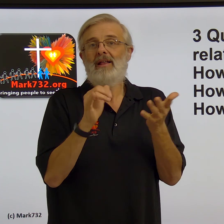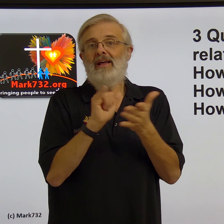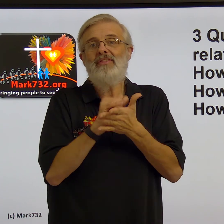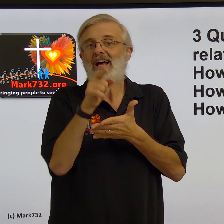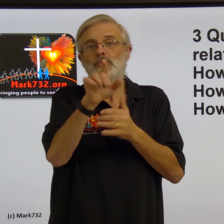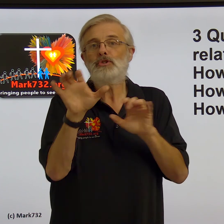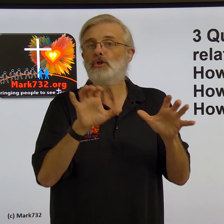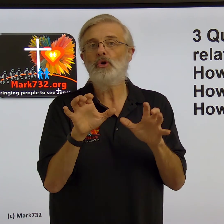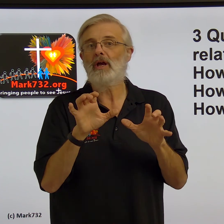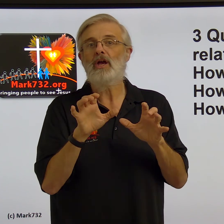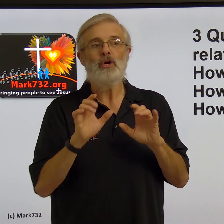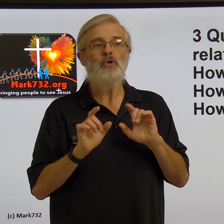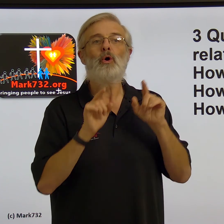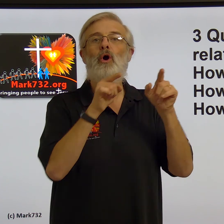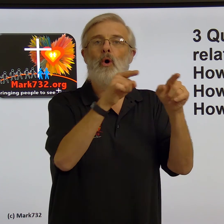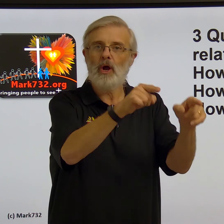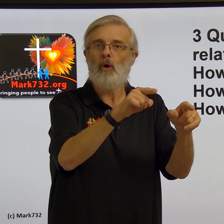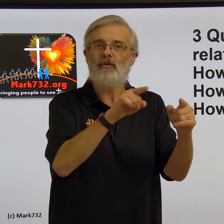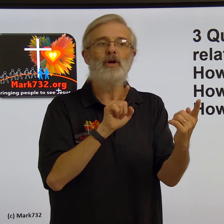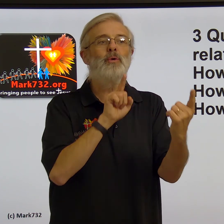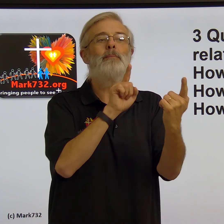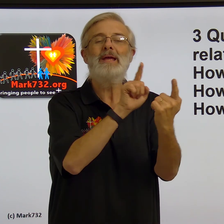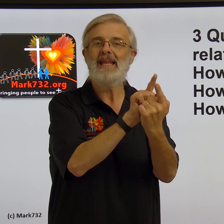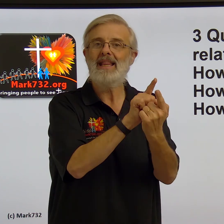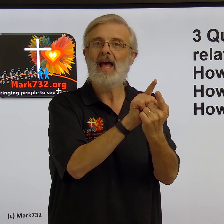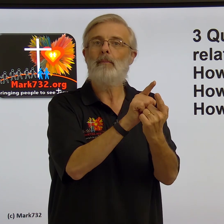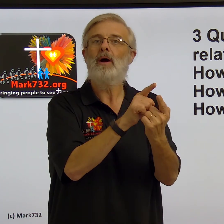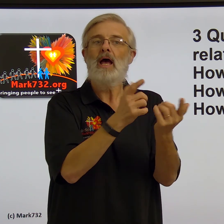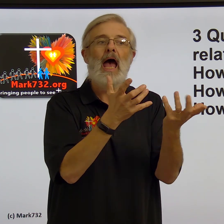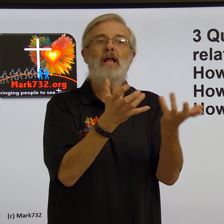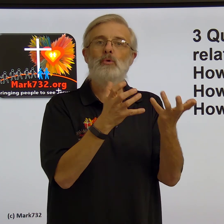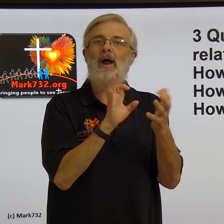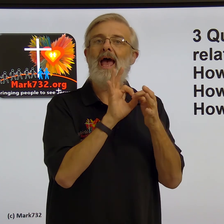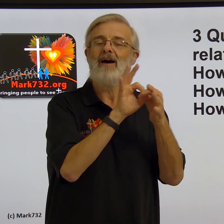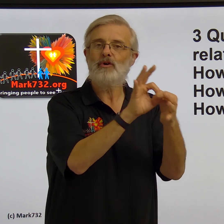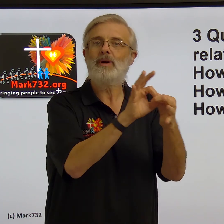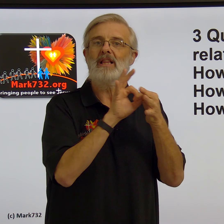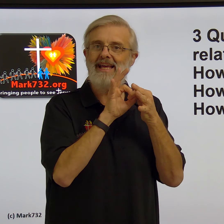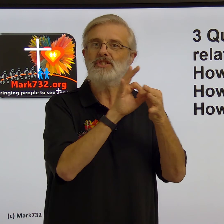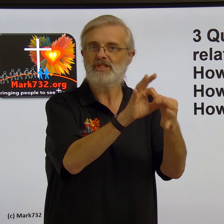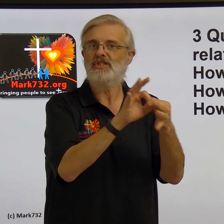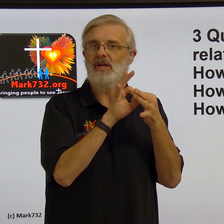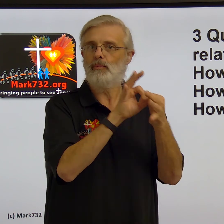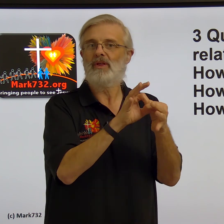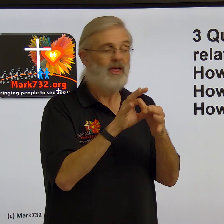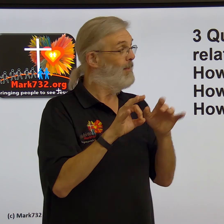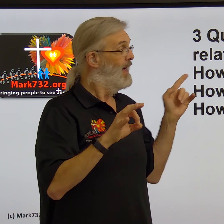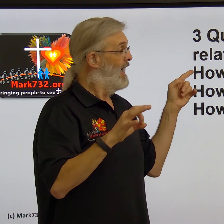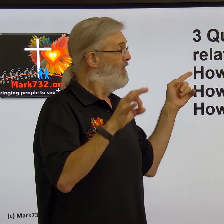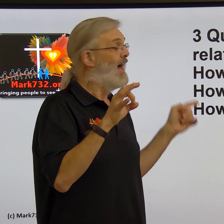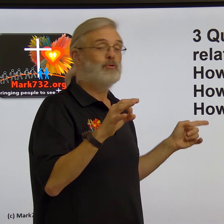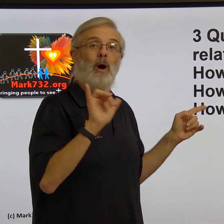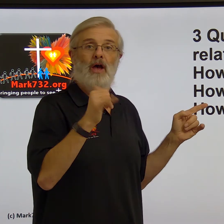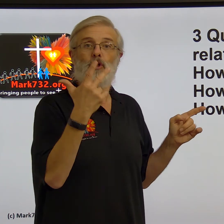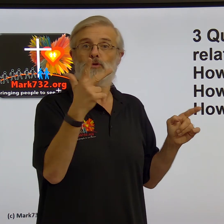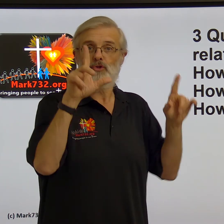and that's what you're doing you are going over you're meeting them and you want to have a relationship with them and that's why those three